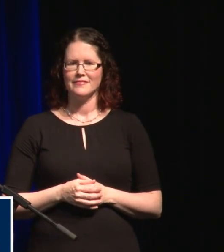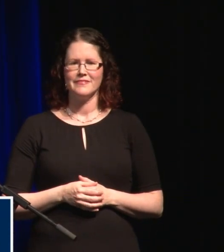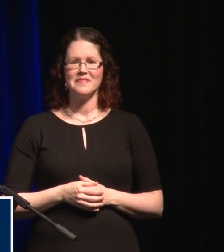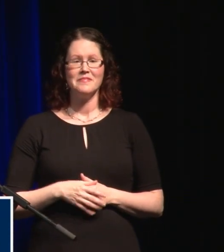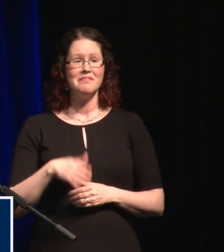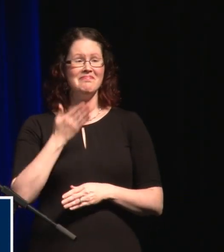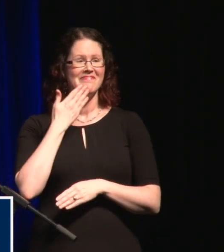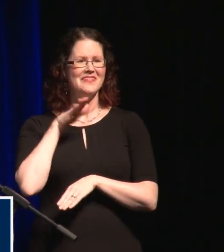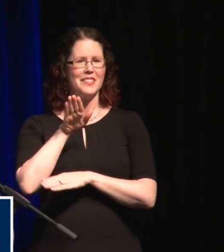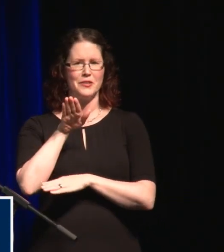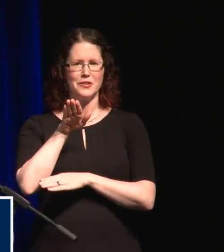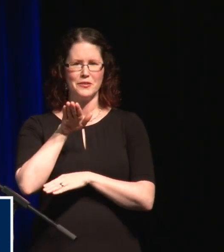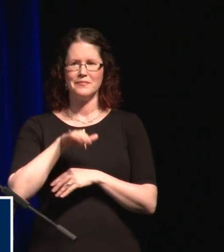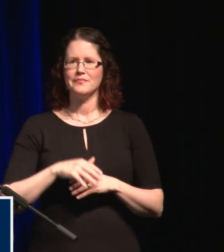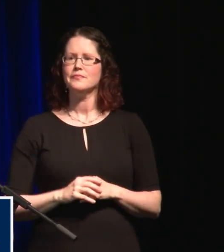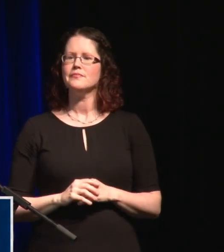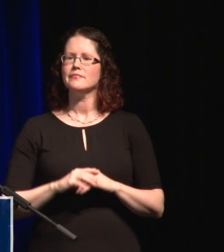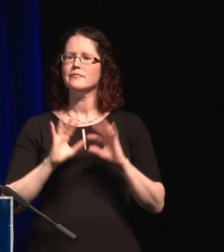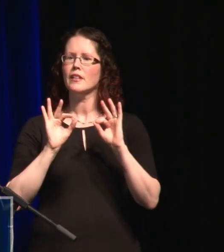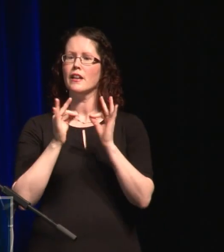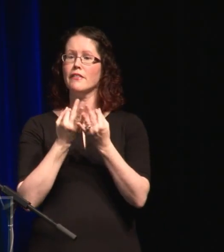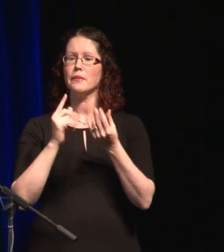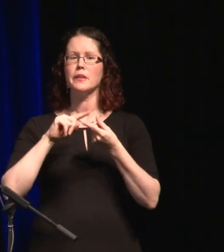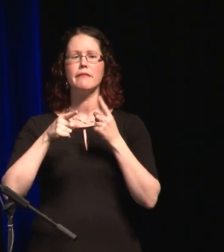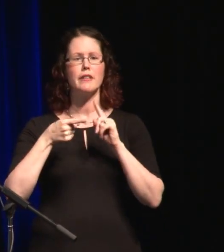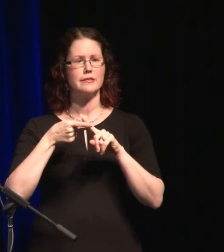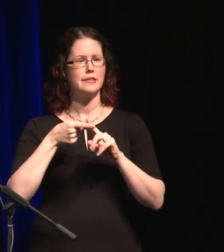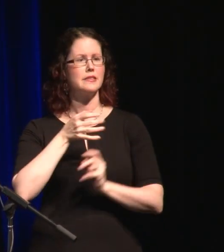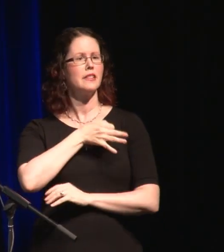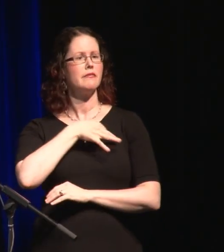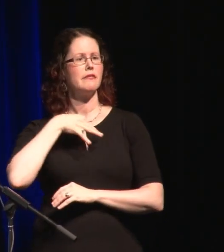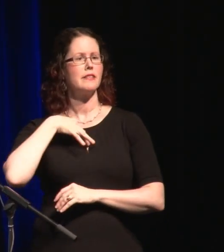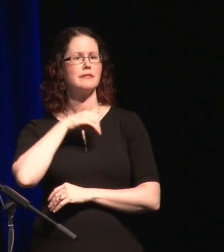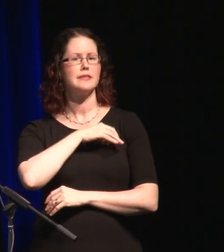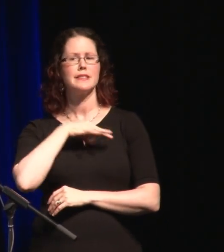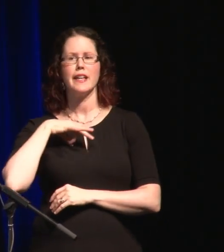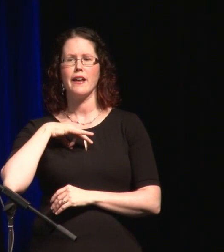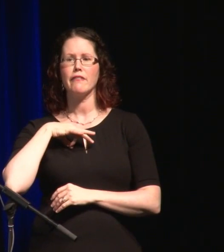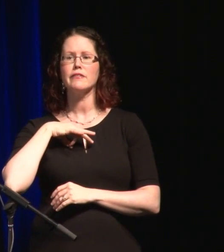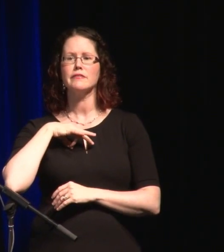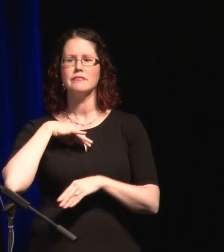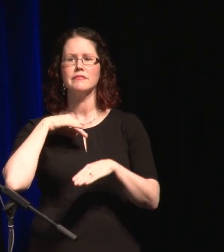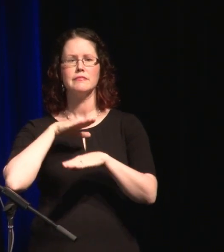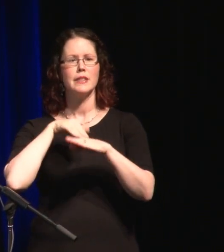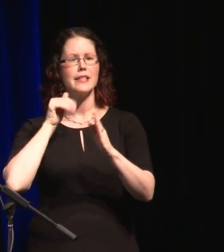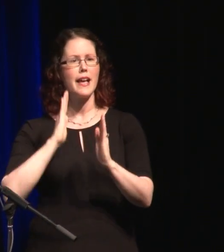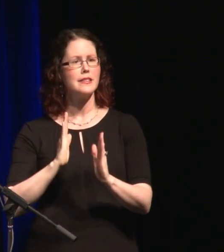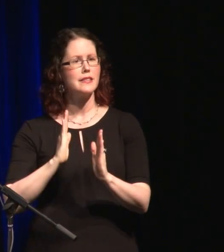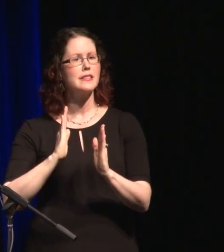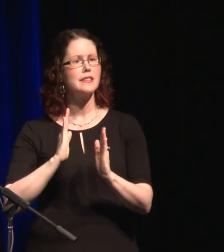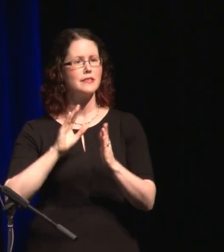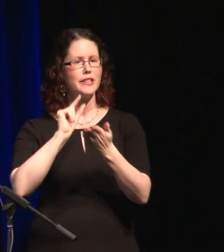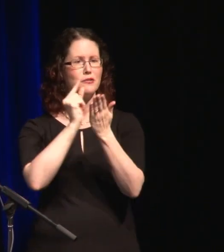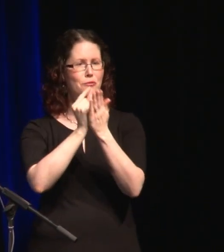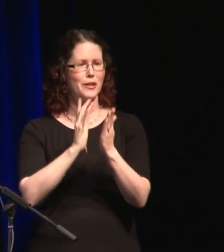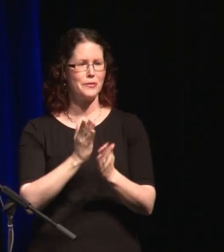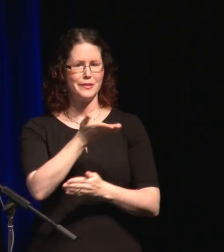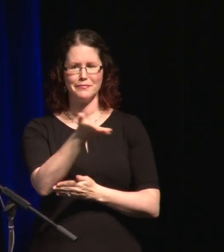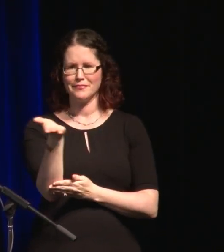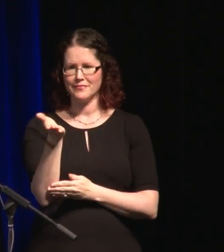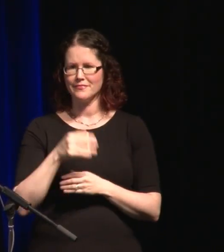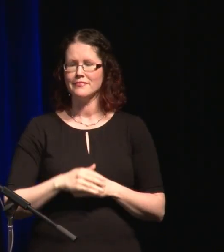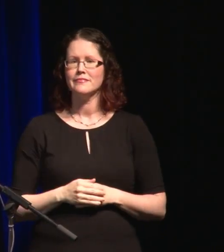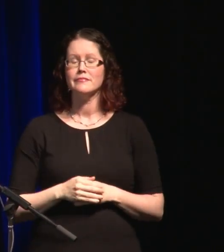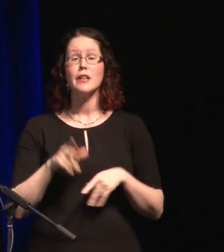Good afternoon, family, friends, faculty, staff, honored platform guests, and fellow graduates. And to all